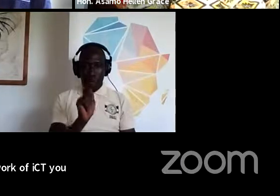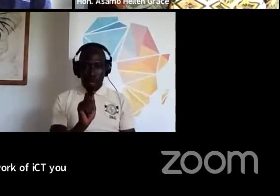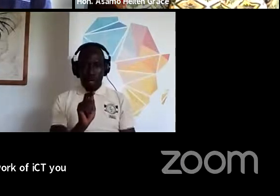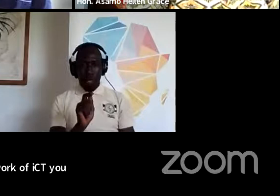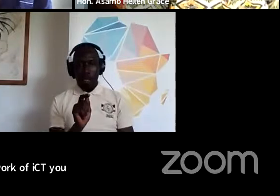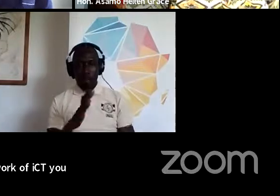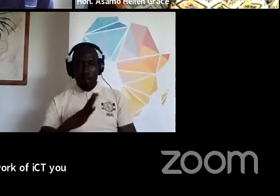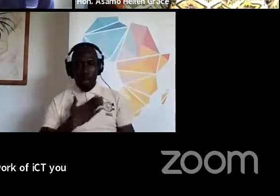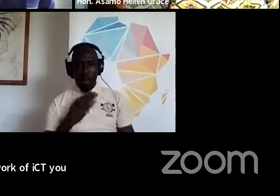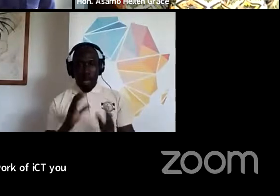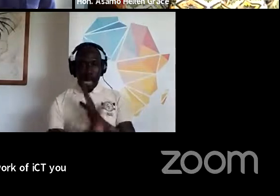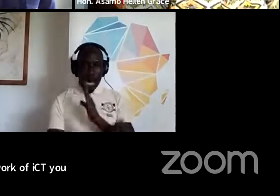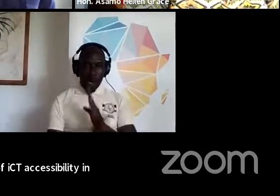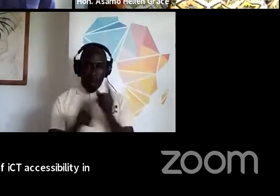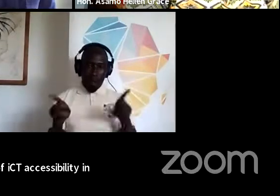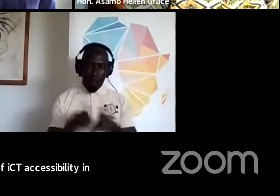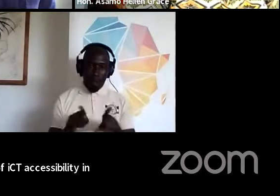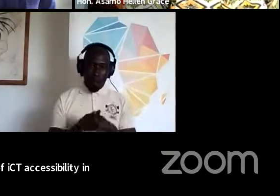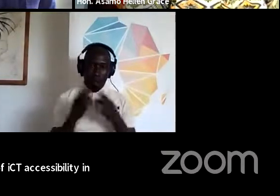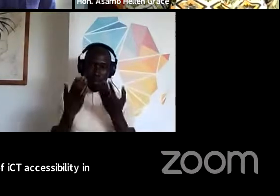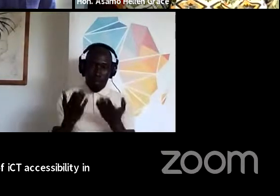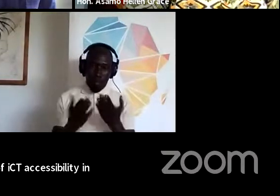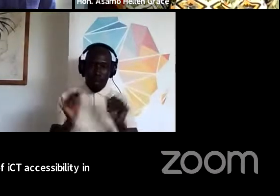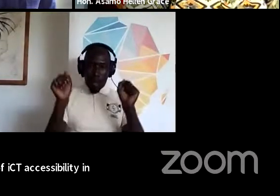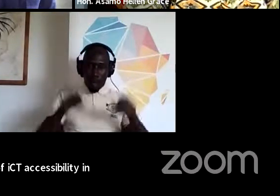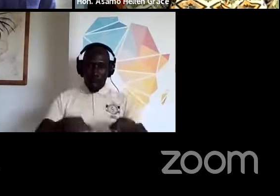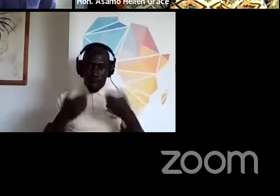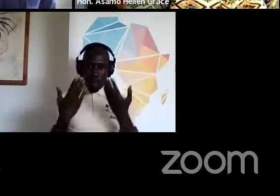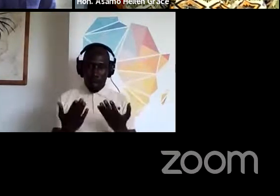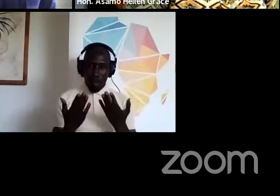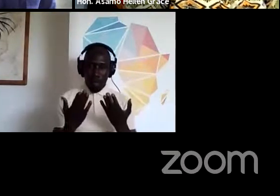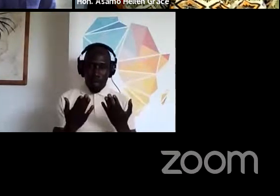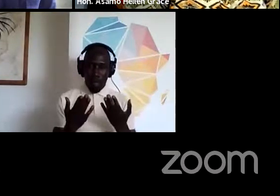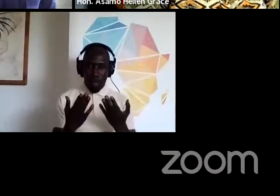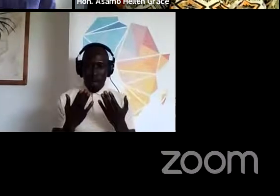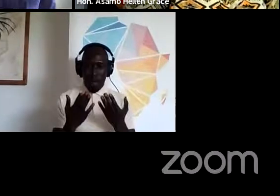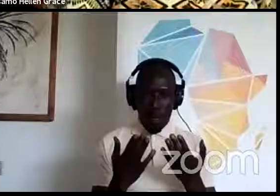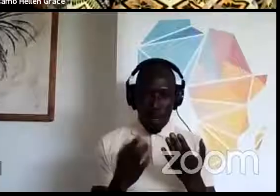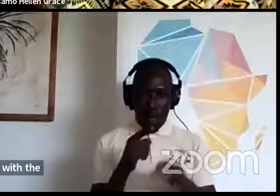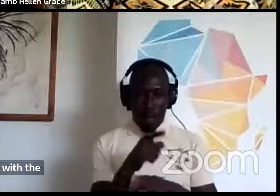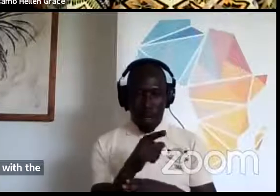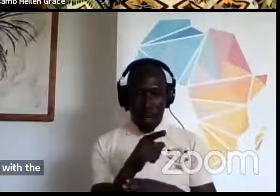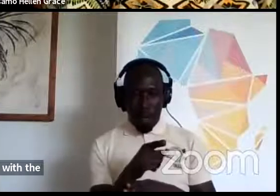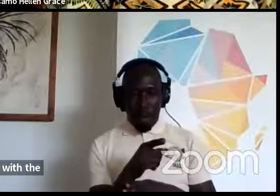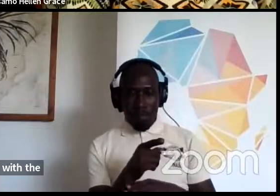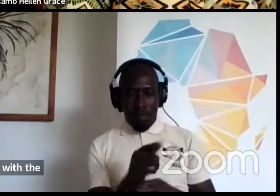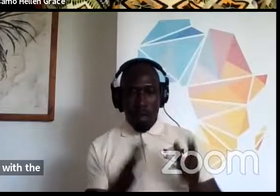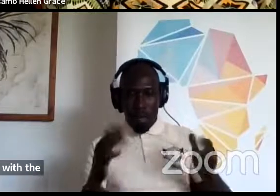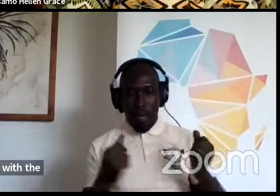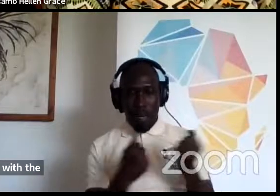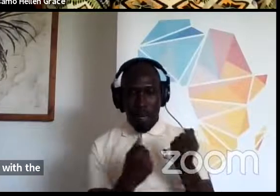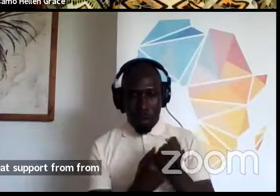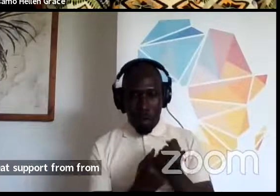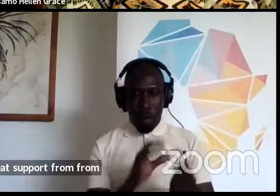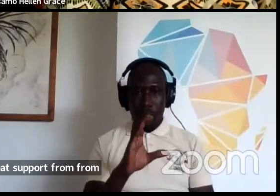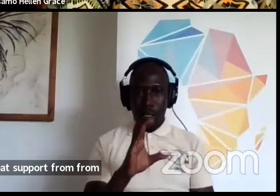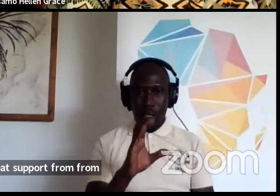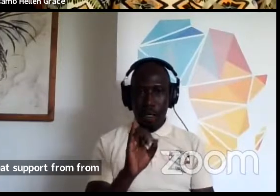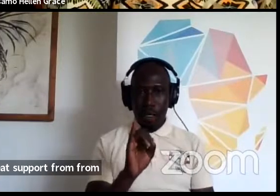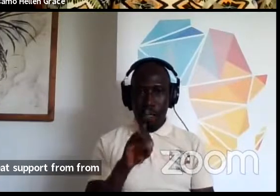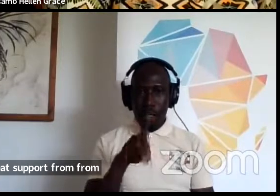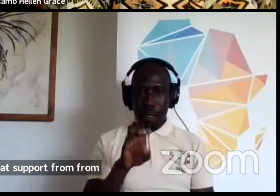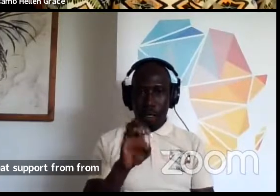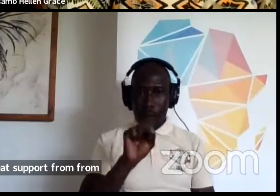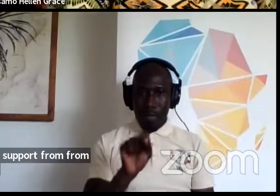Mozambique. And that was possible with a great support from CIPESA, and